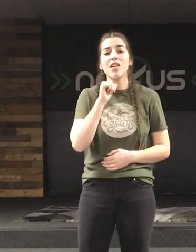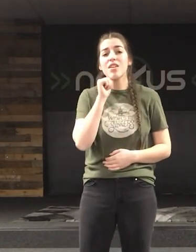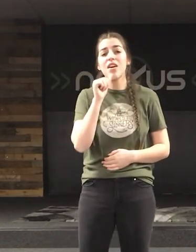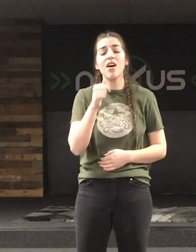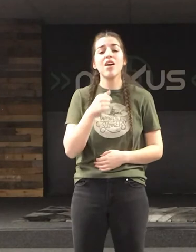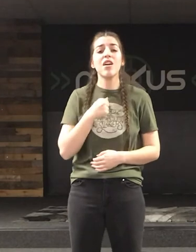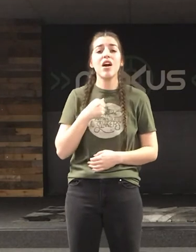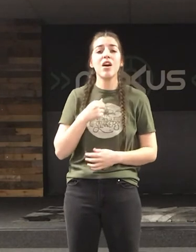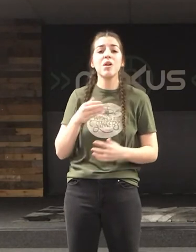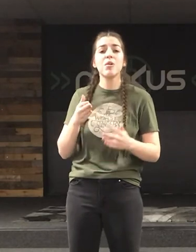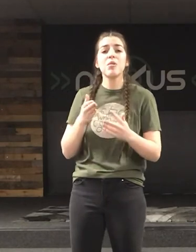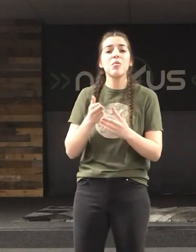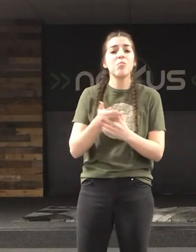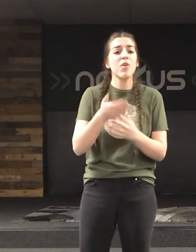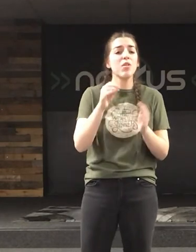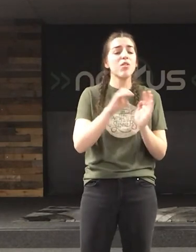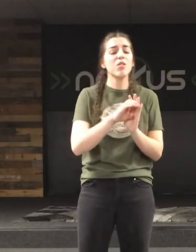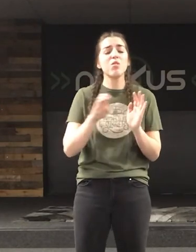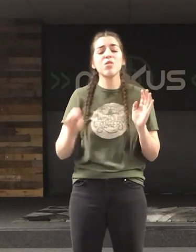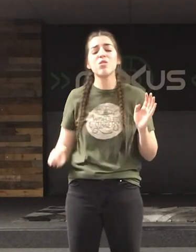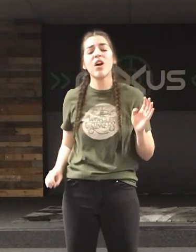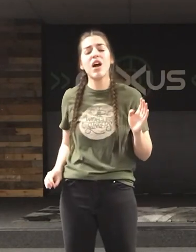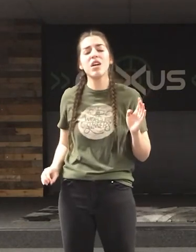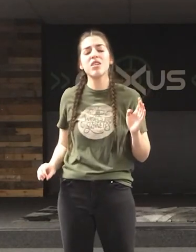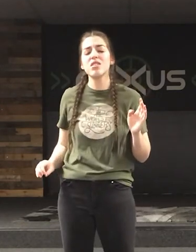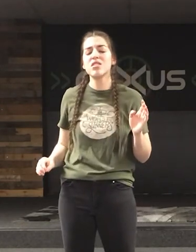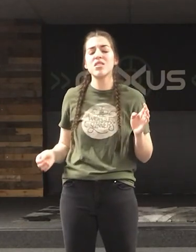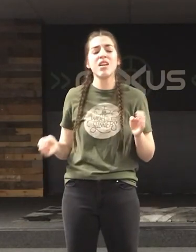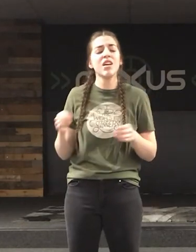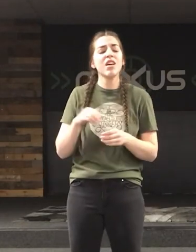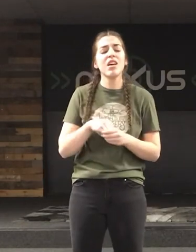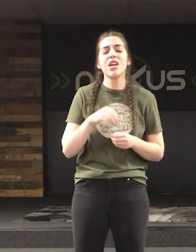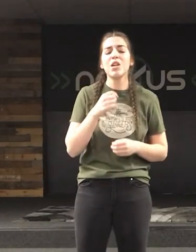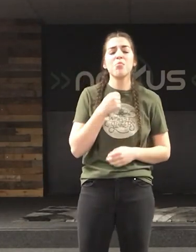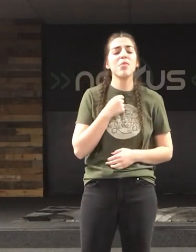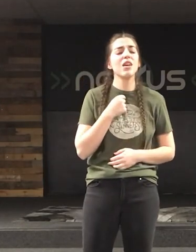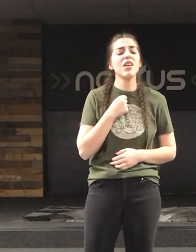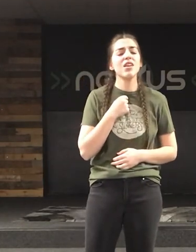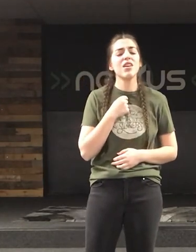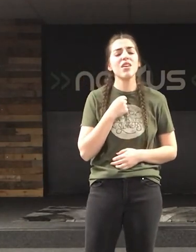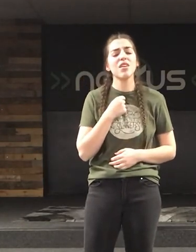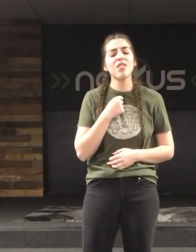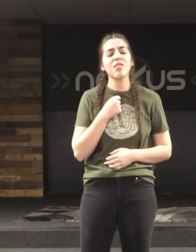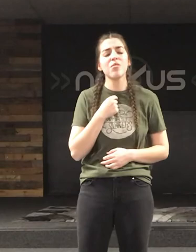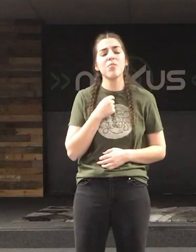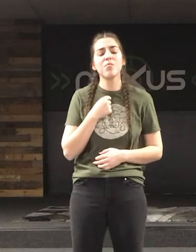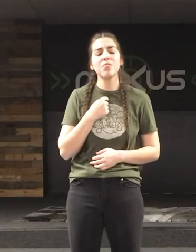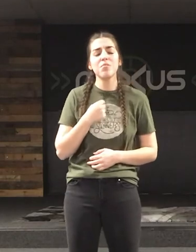Christ in me.